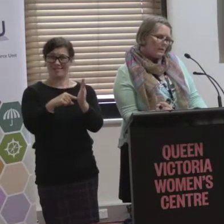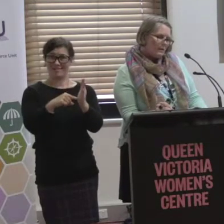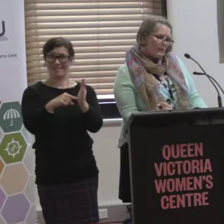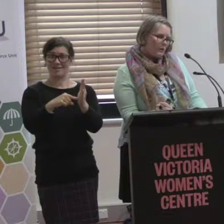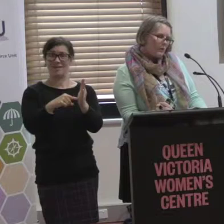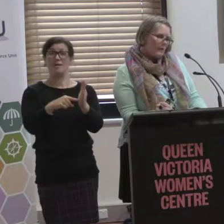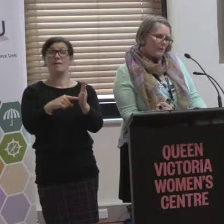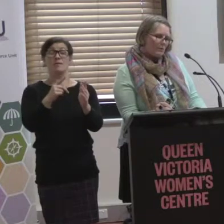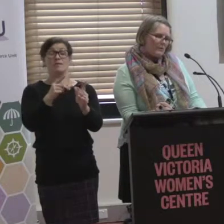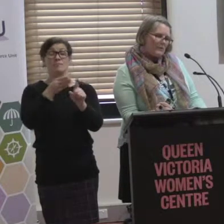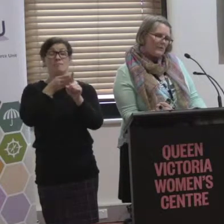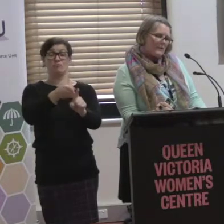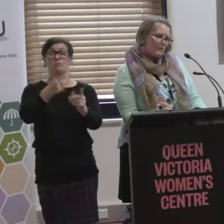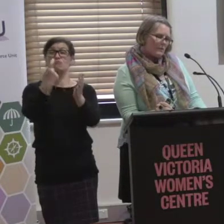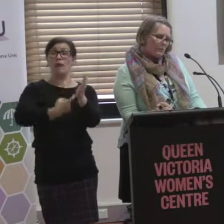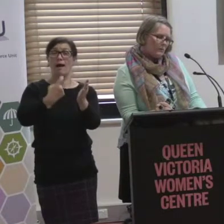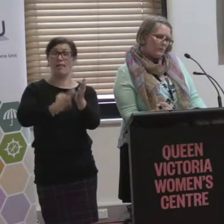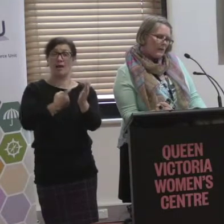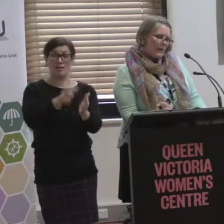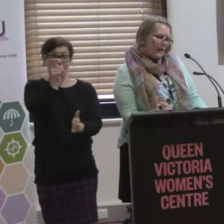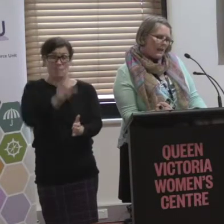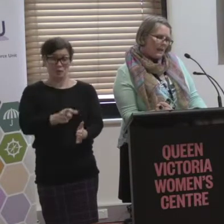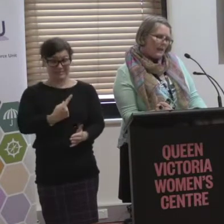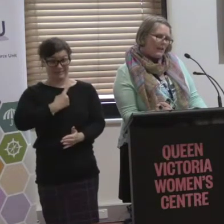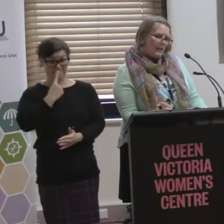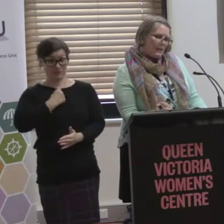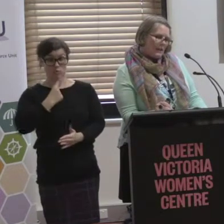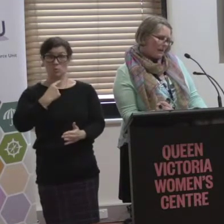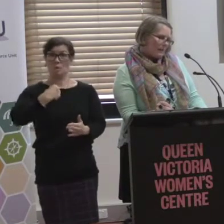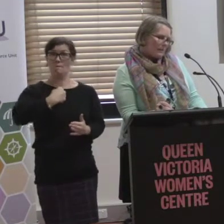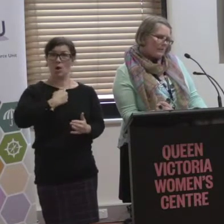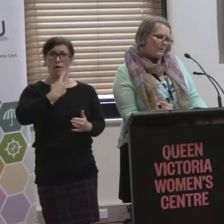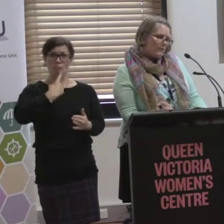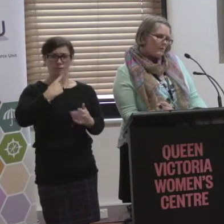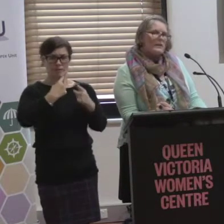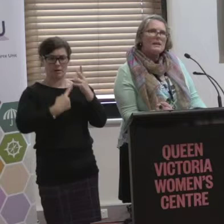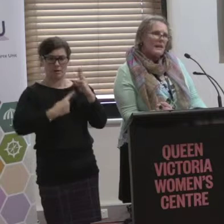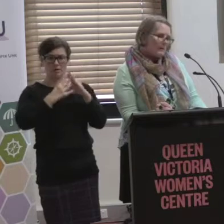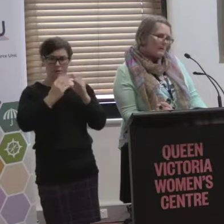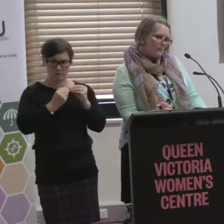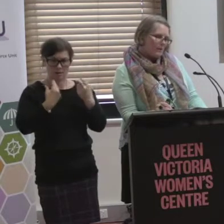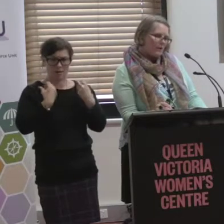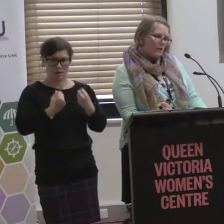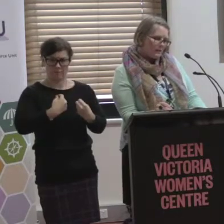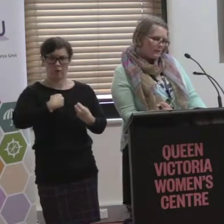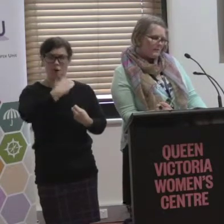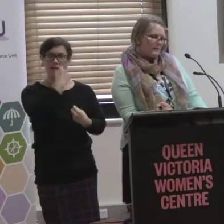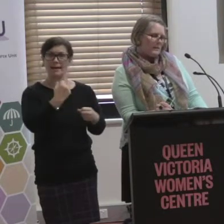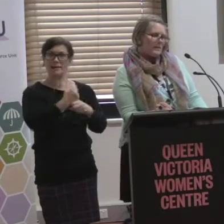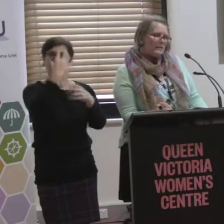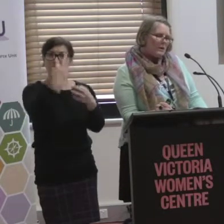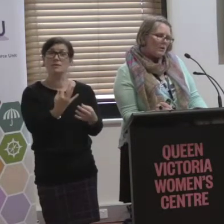will, values and preferences of individuals, and there are a number of laws that enable people with